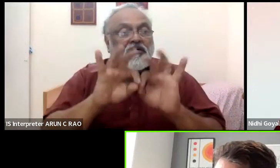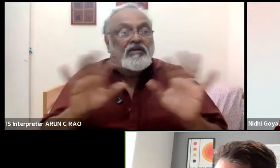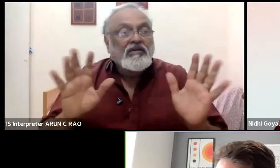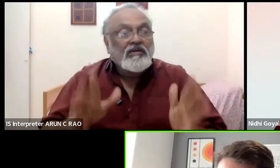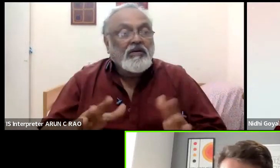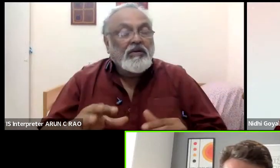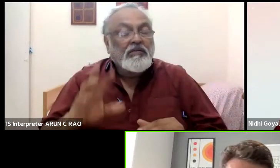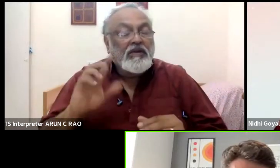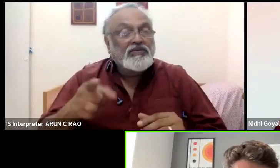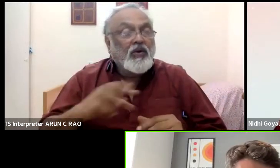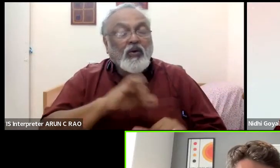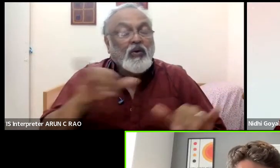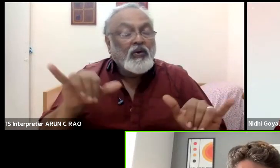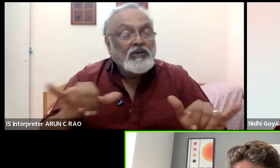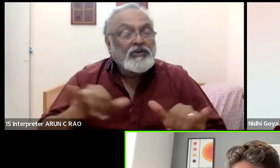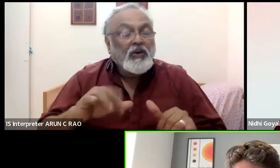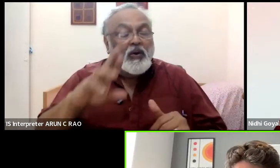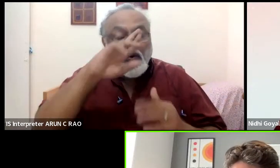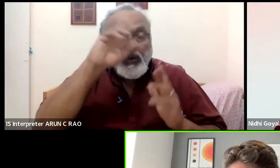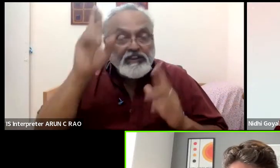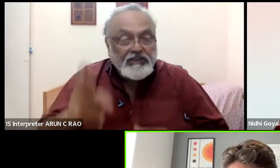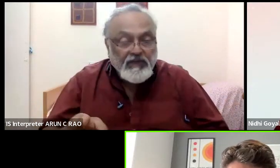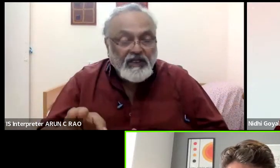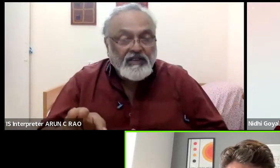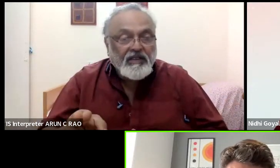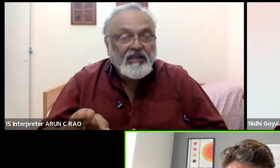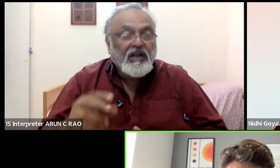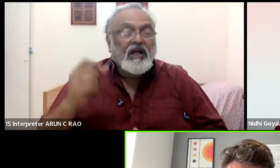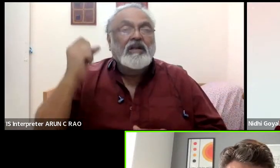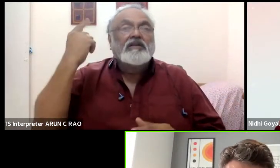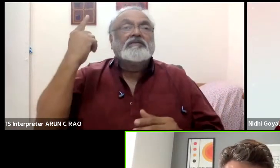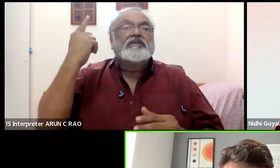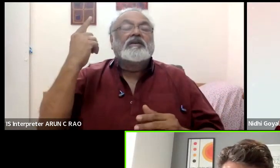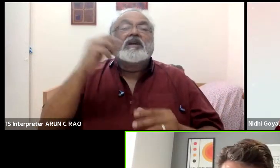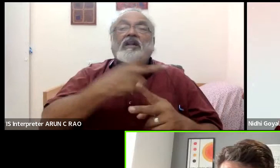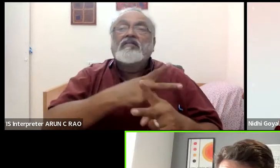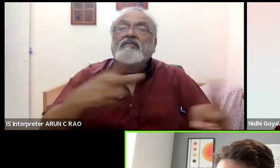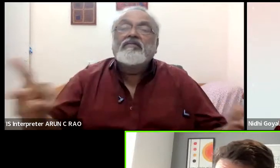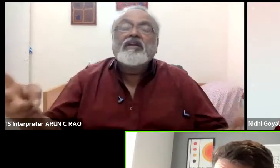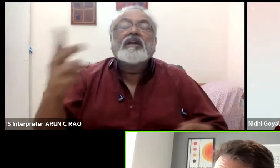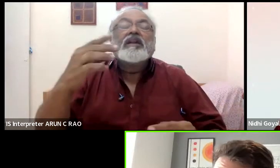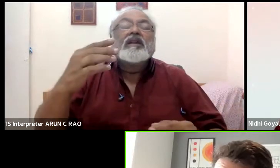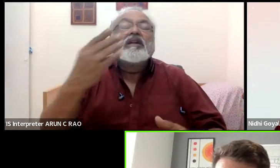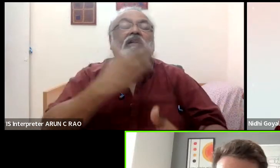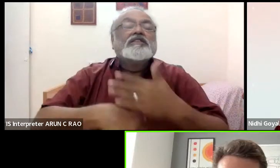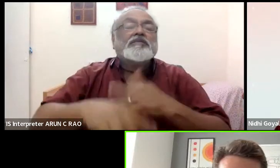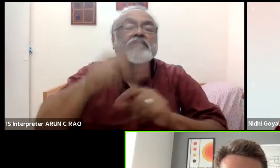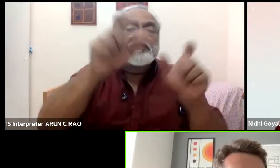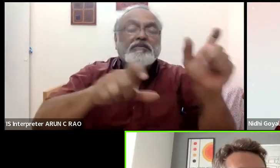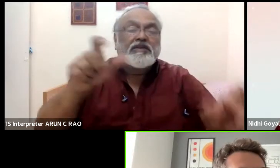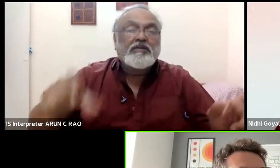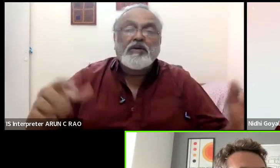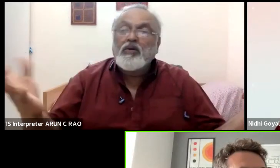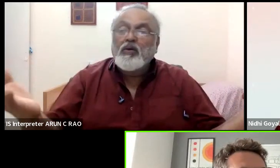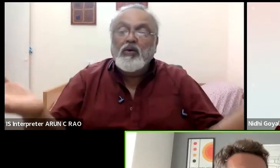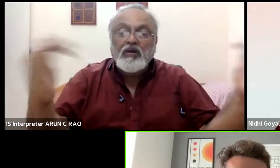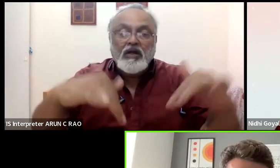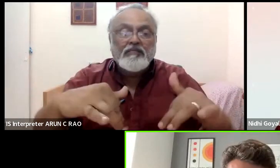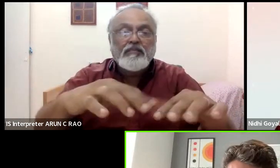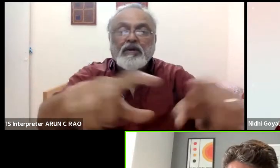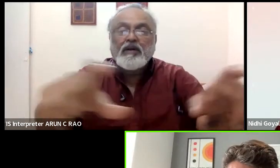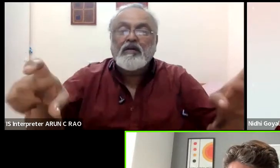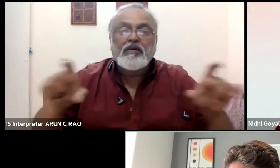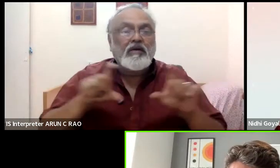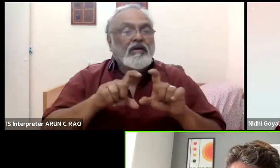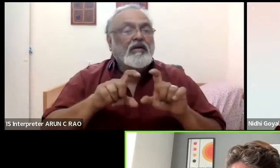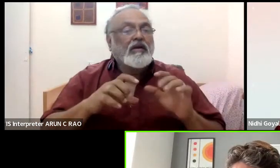understanding the diversity and the rich range of different disabilities, and making sure that those are at the table in these critical decisions that have been